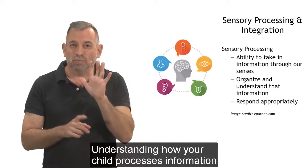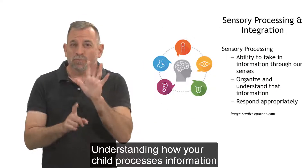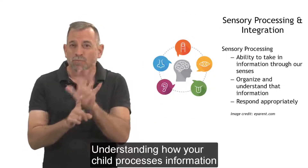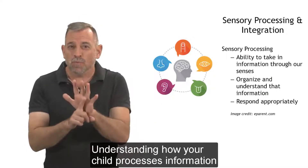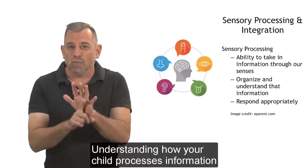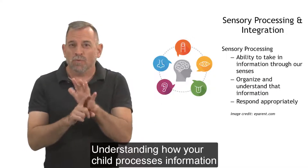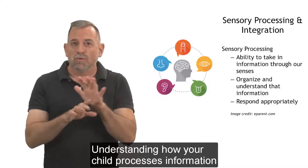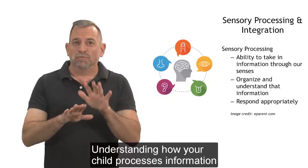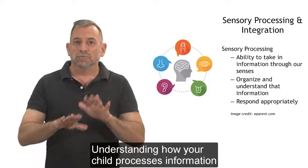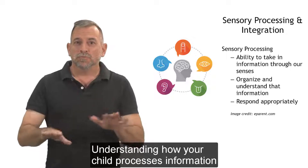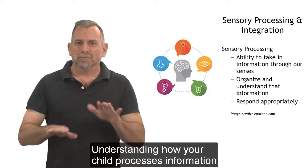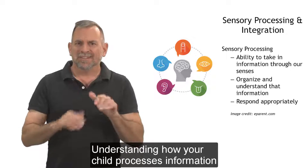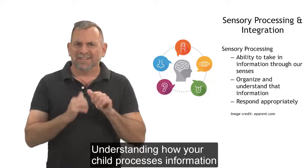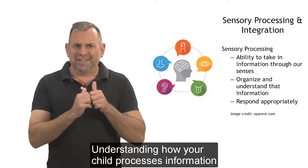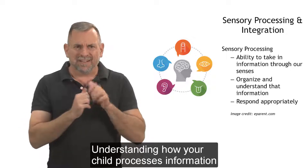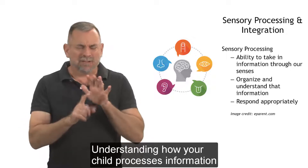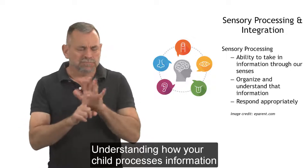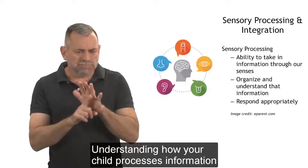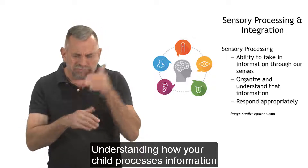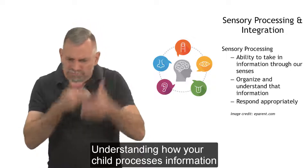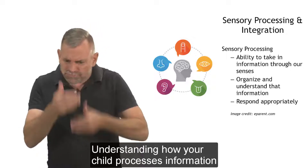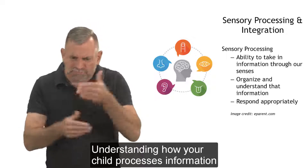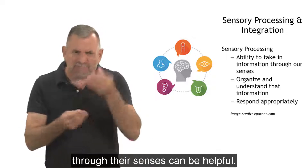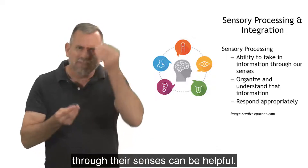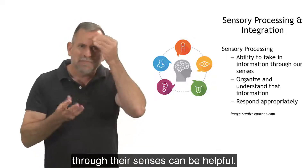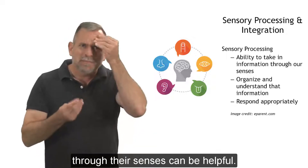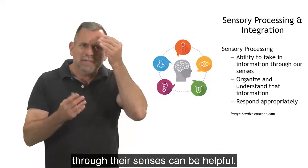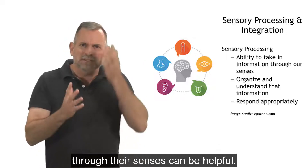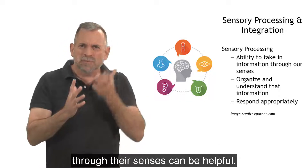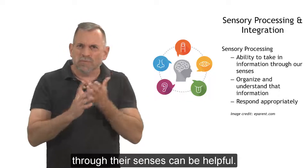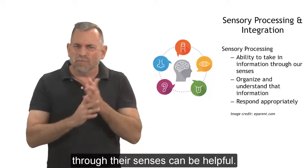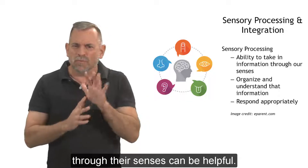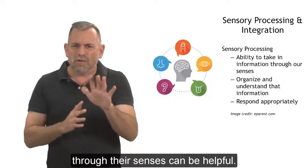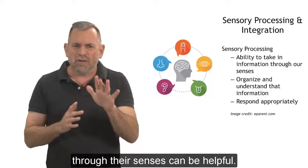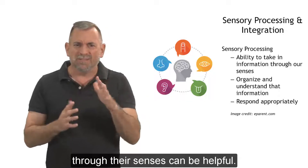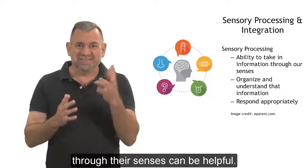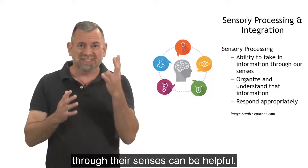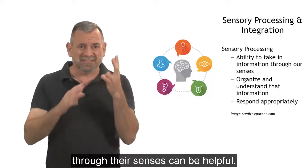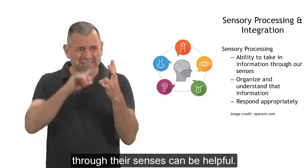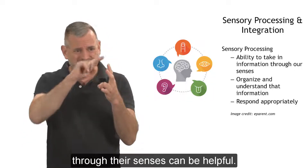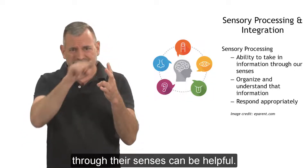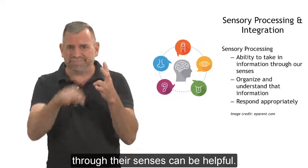Understanding how your child processes information through their senses can be helpful.